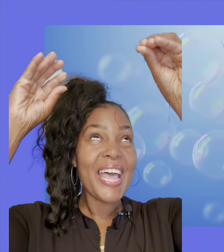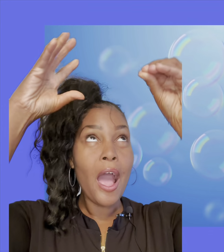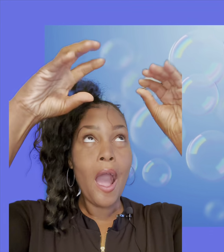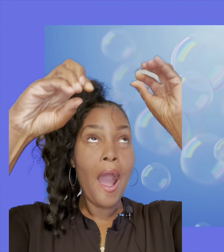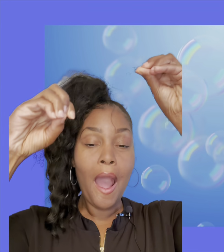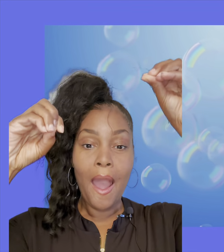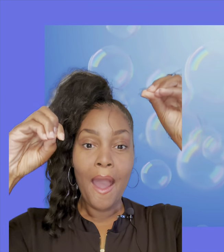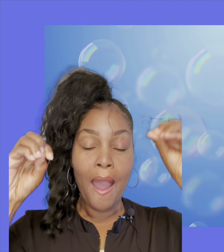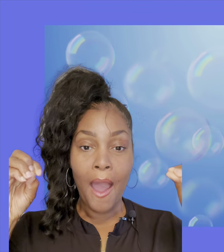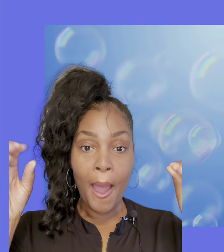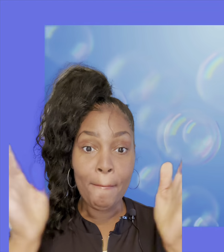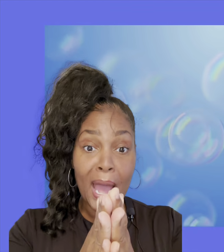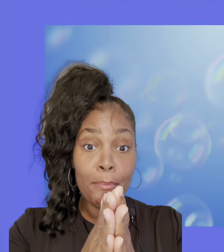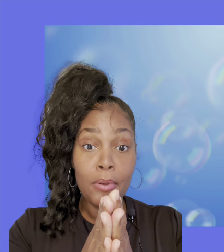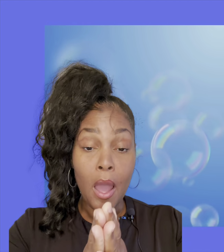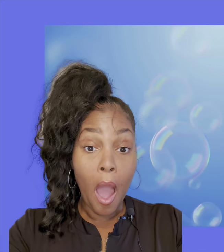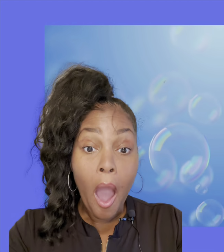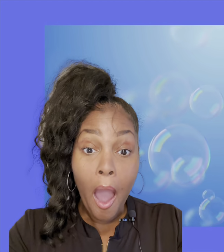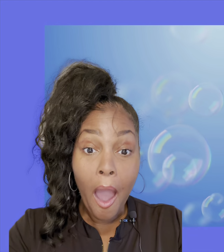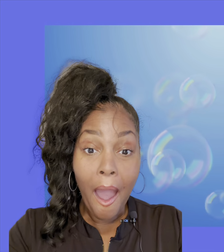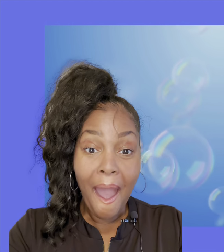bubbles. Pop!